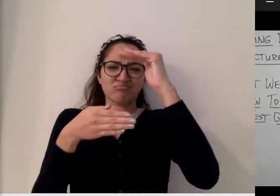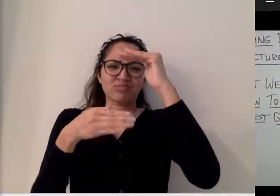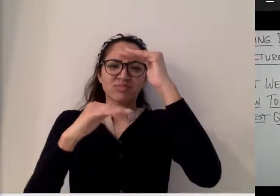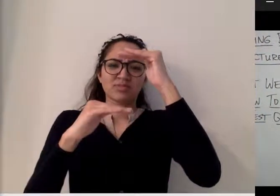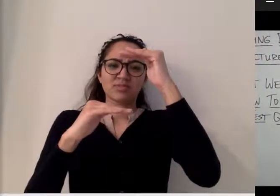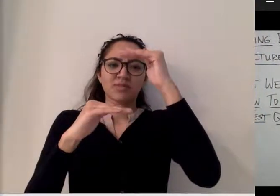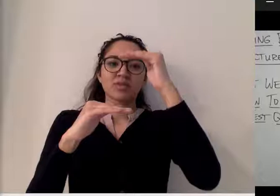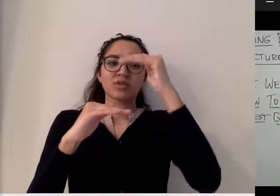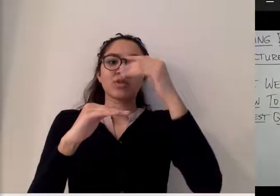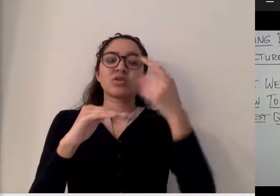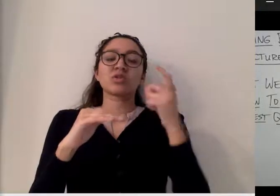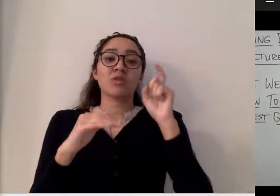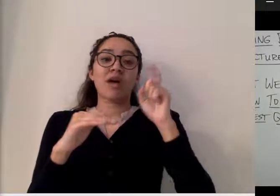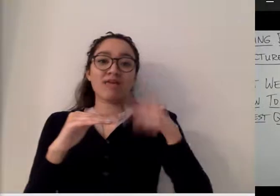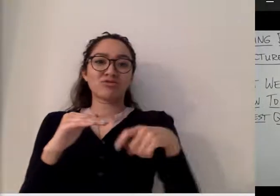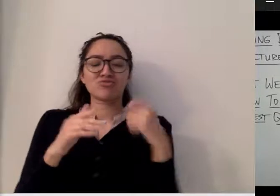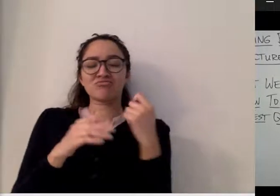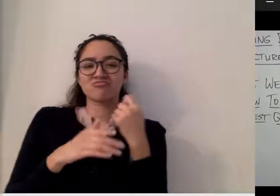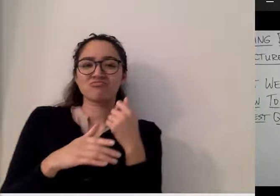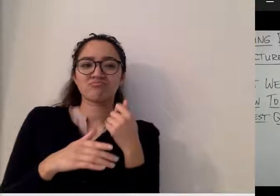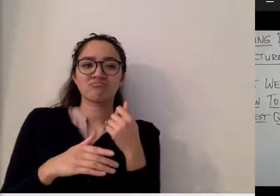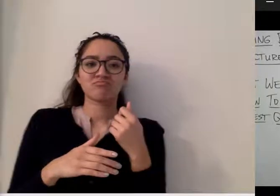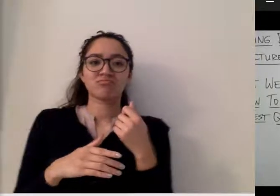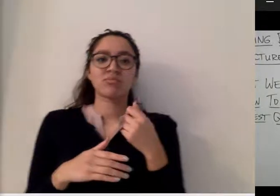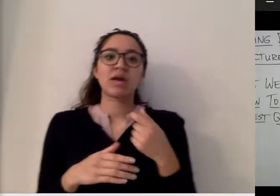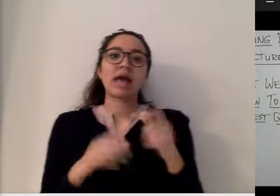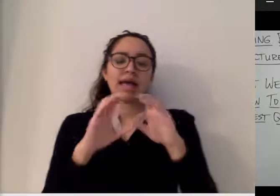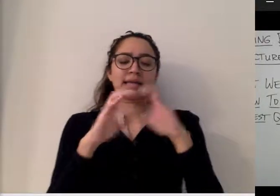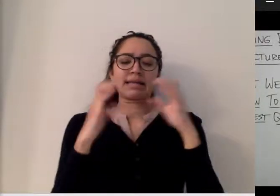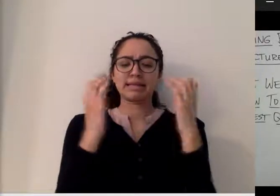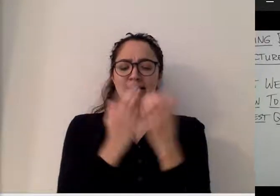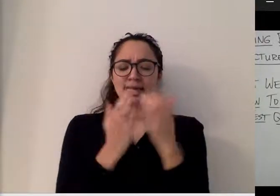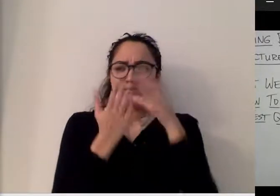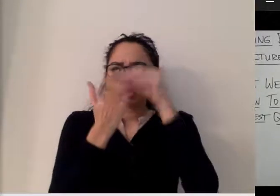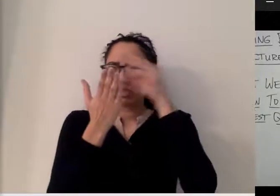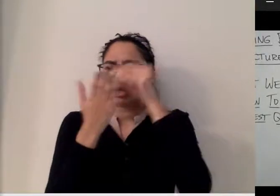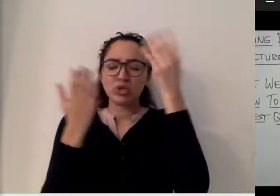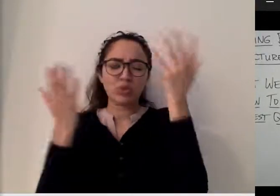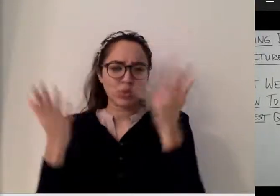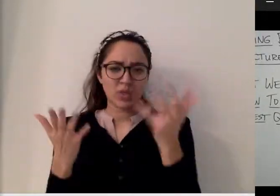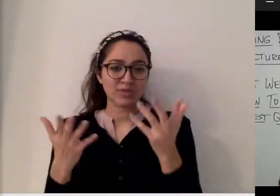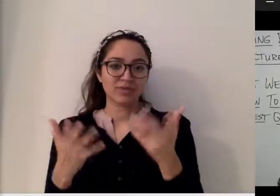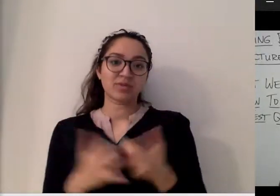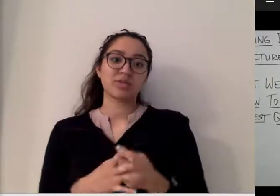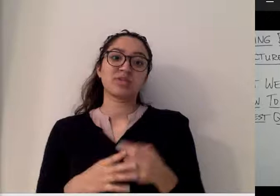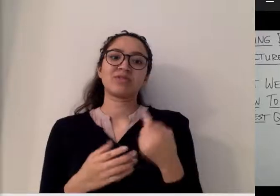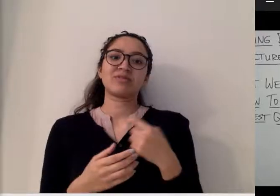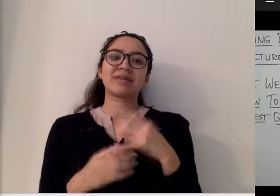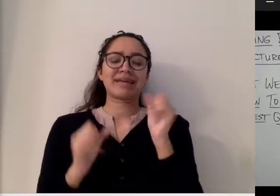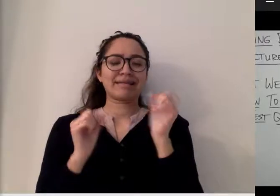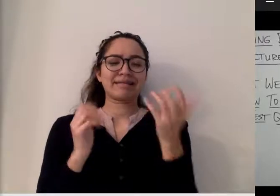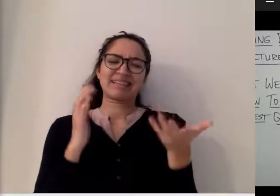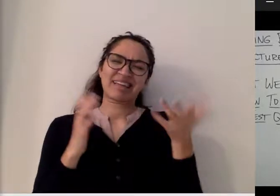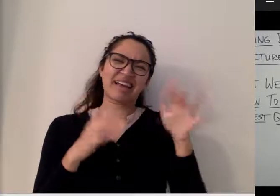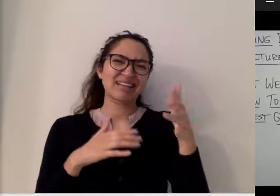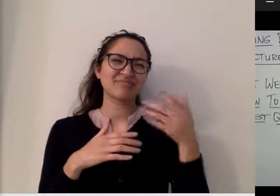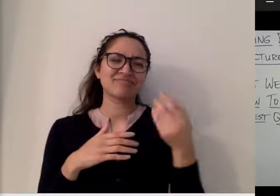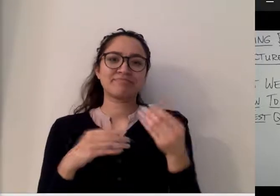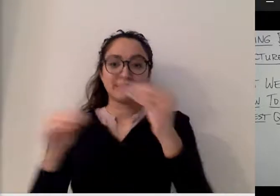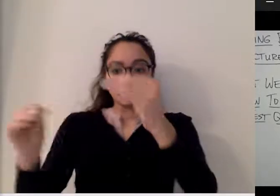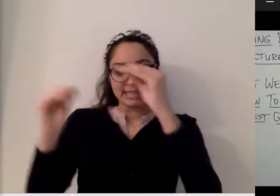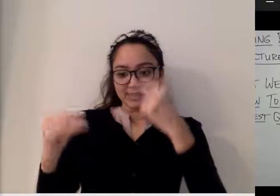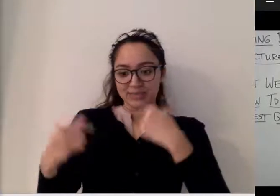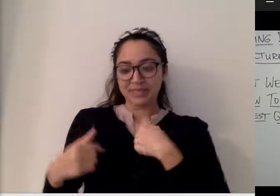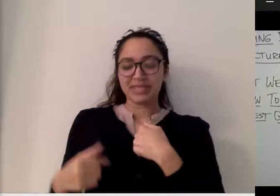something that I've taught them in class, kind of like they're teaching it back to me. And very often, amazingly often, especially early in the